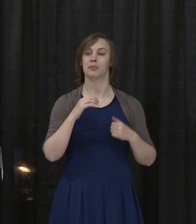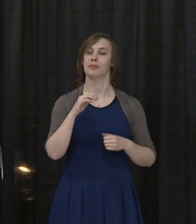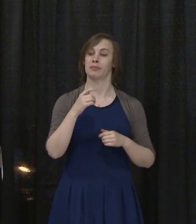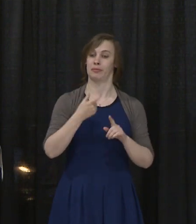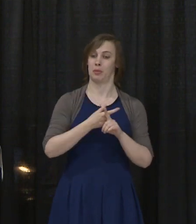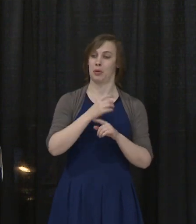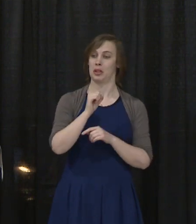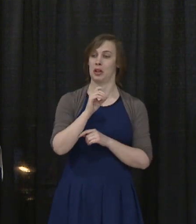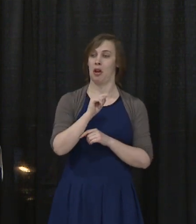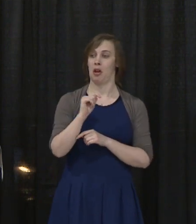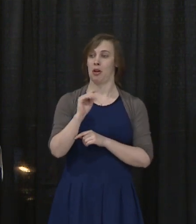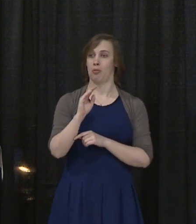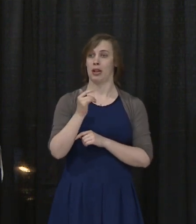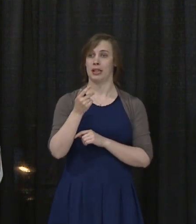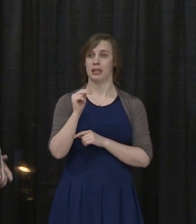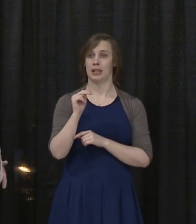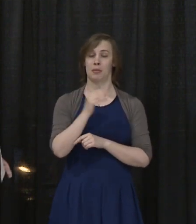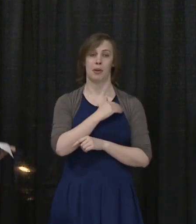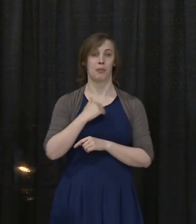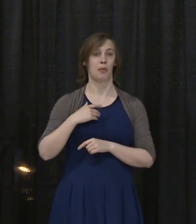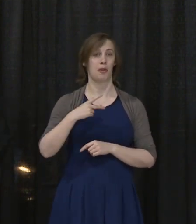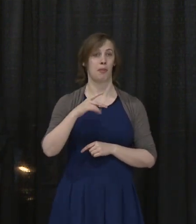Bryson, member of Parliament King's Hands.